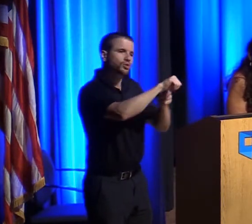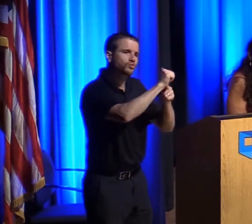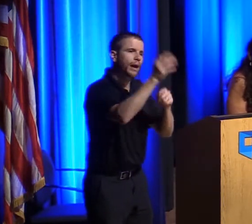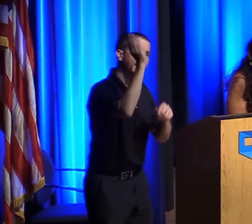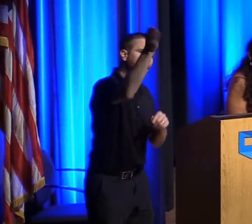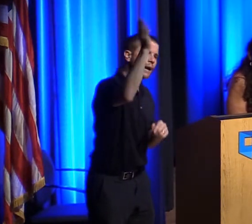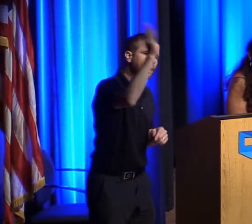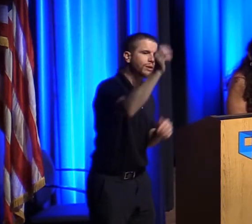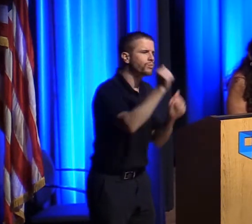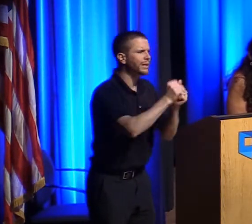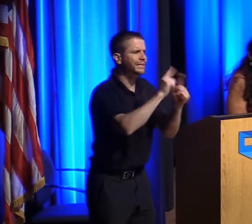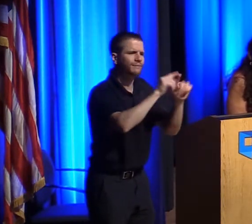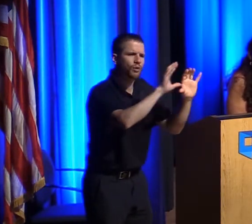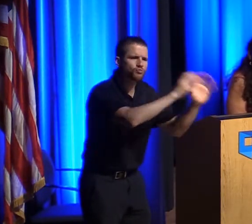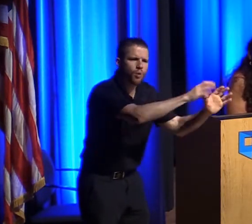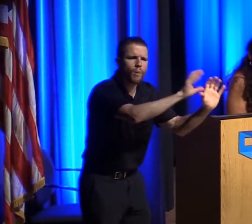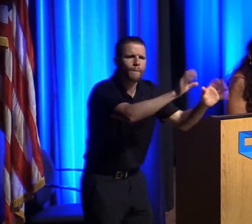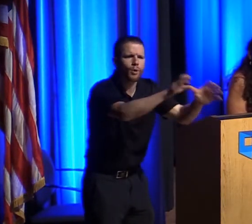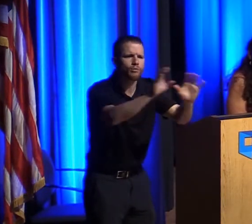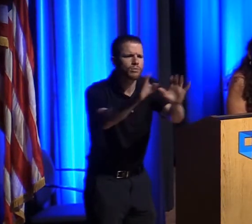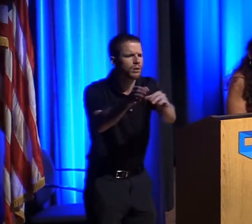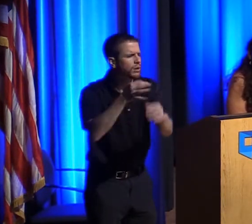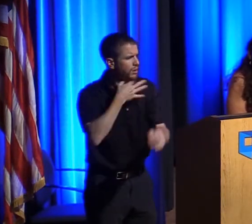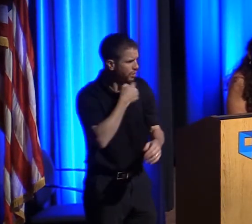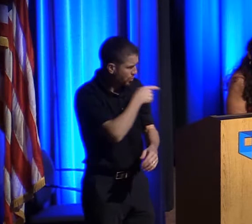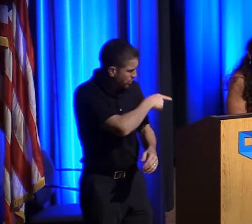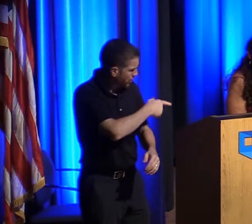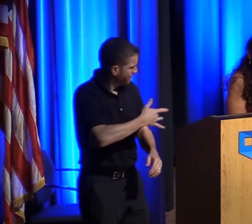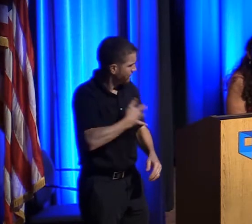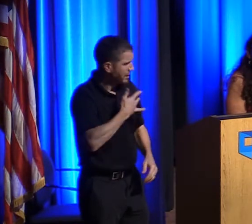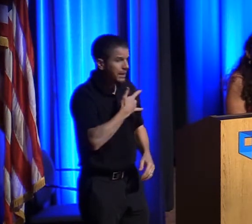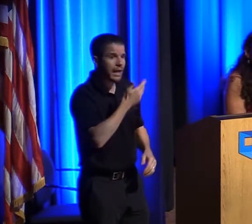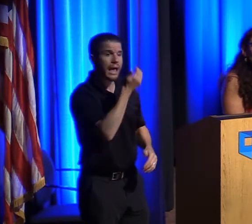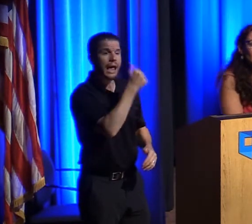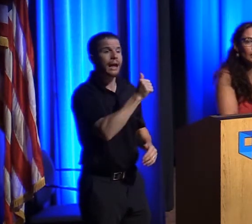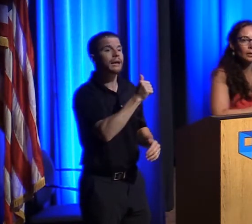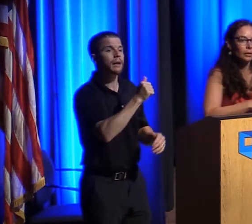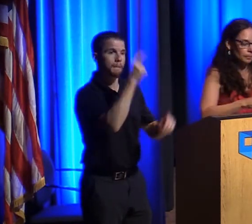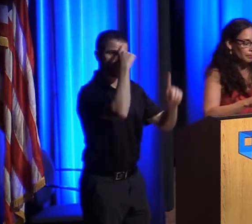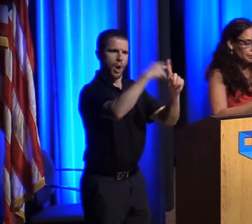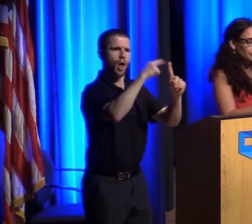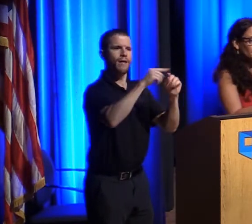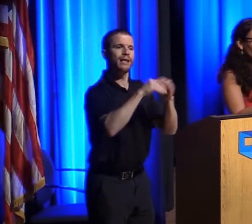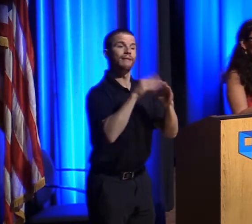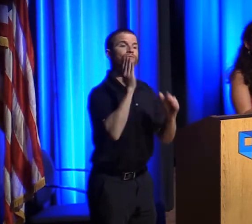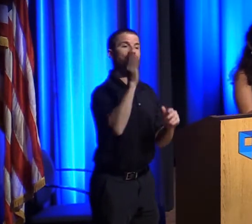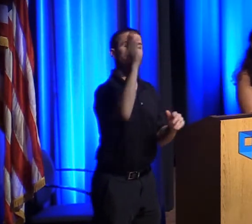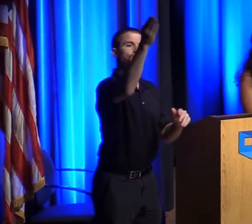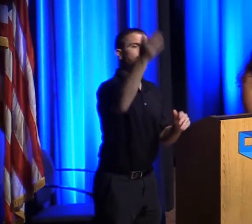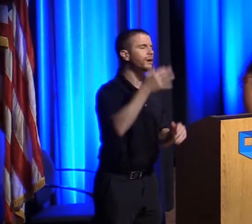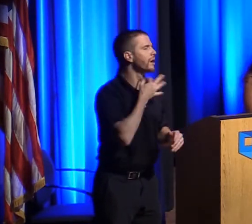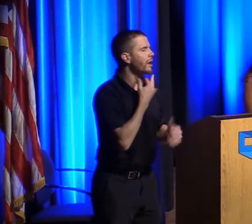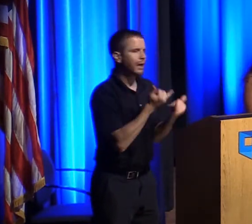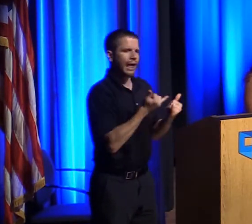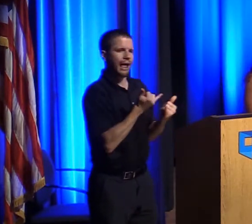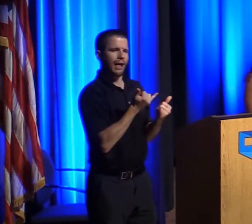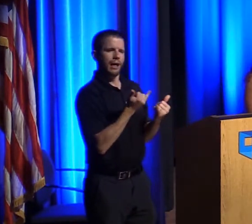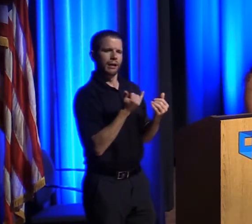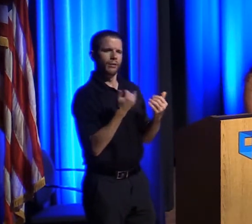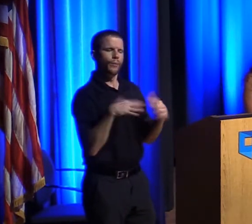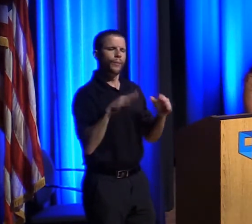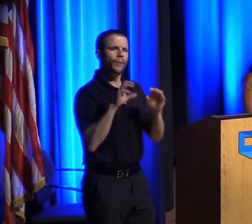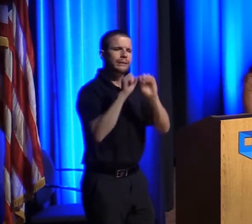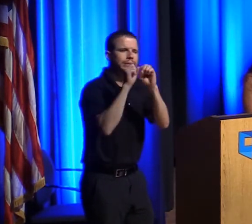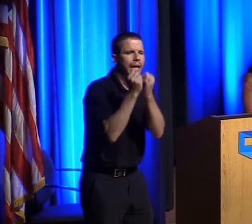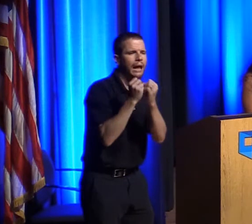meet, do you sense any kind of positivity, even in the milieu that we're in, from the